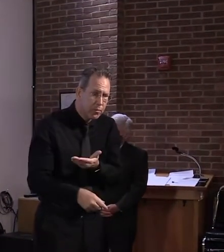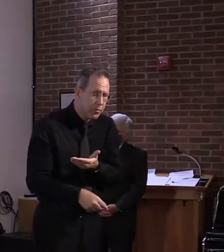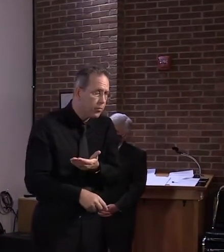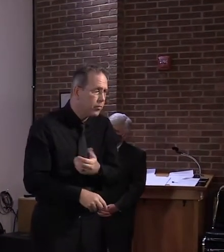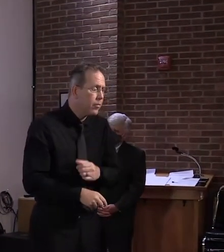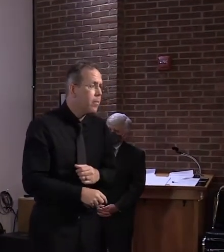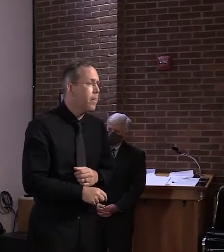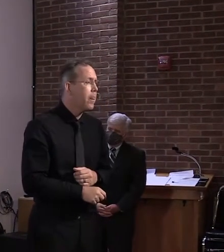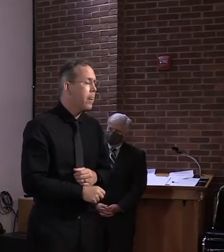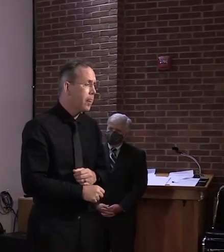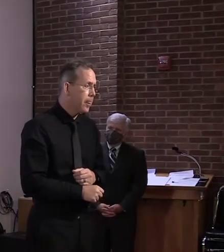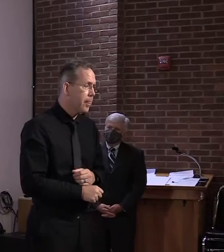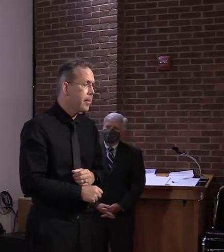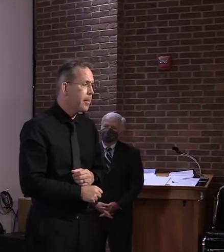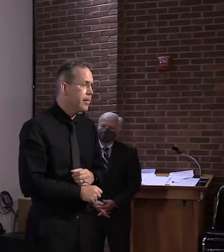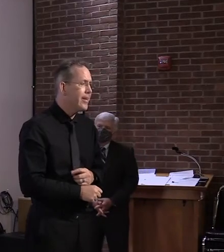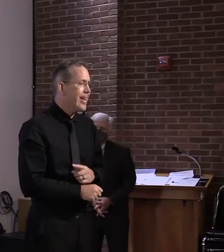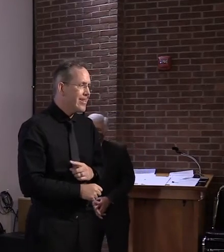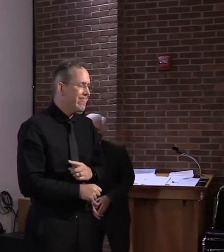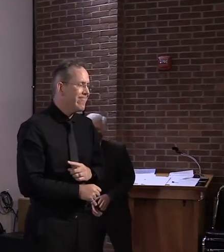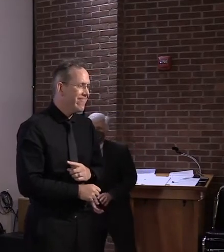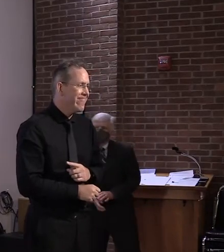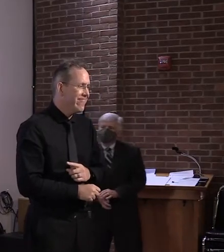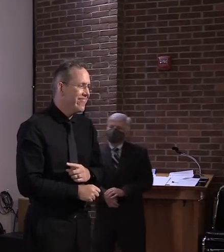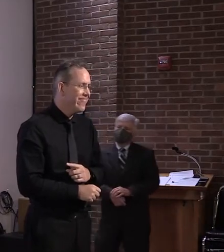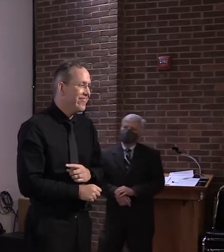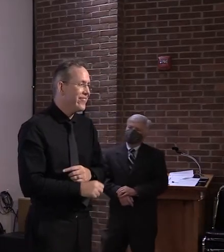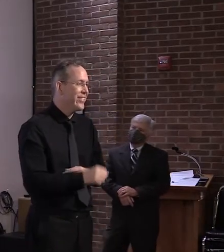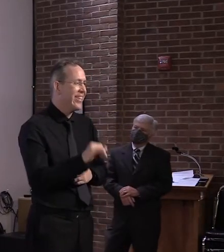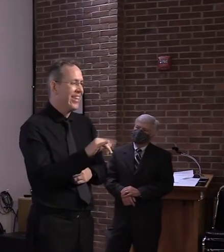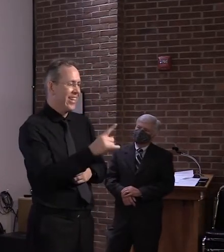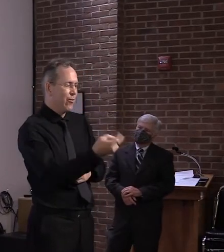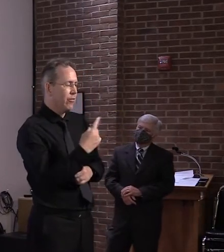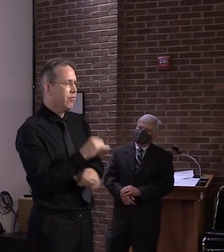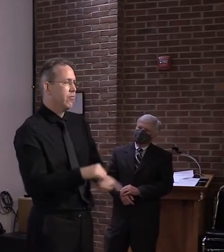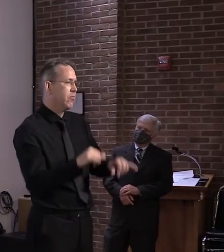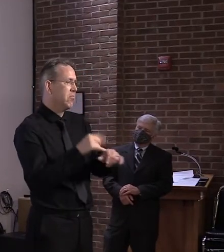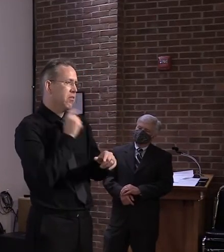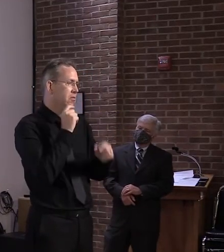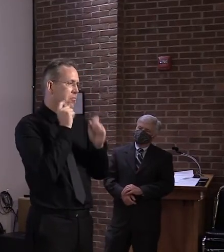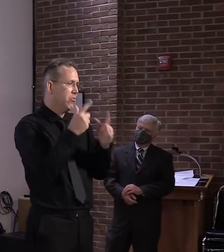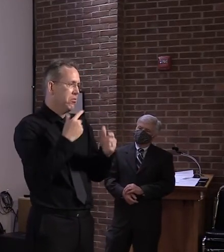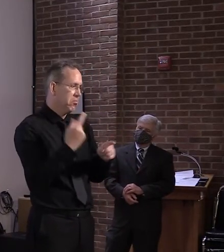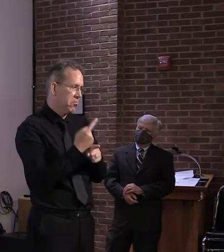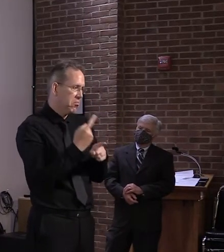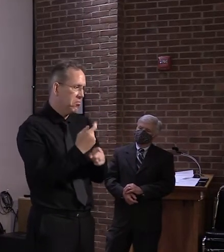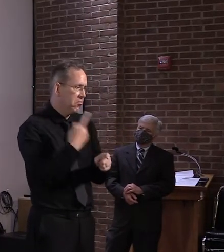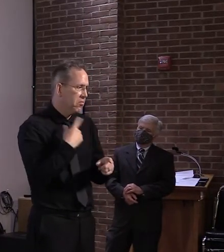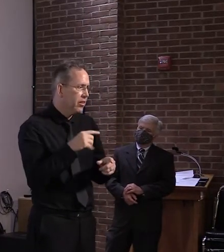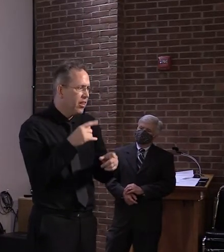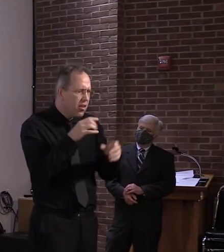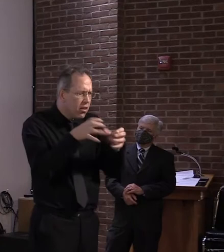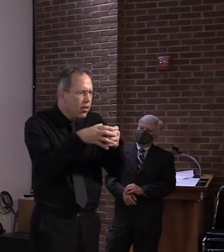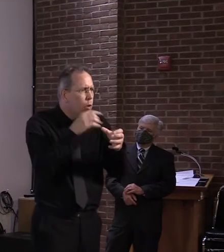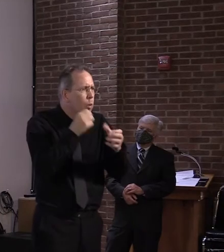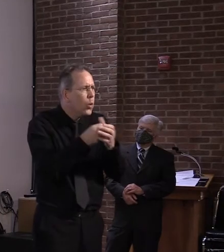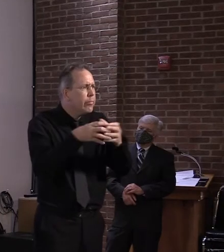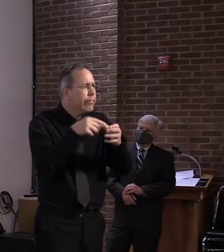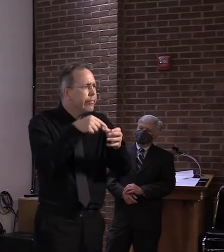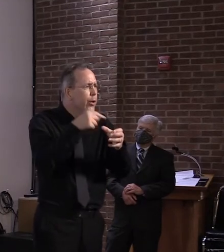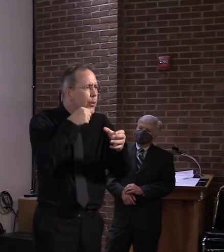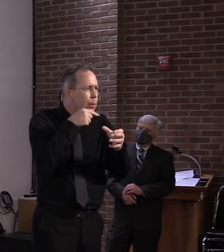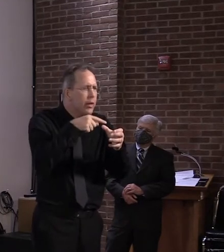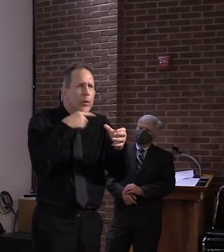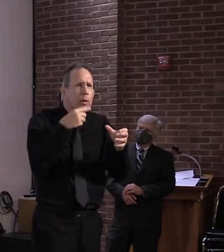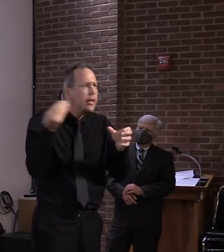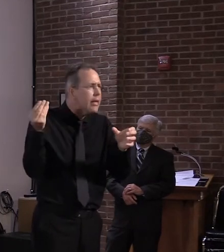Yeah, that's always the question we get is, how did the first person get it? And in spite of all the efforts